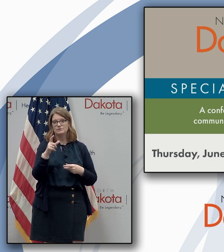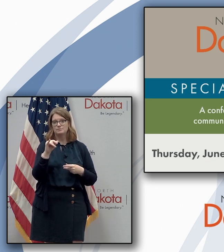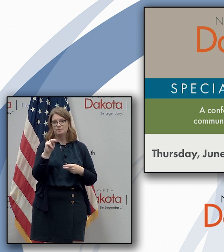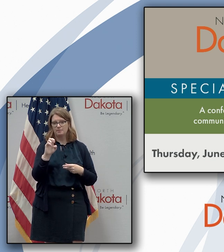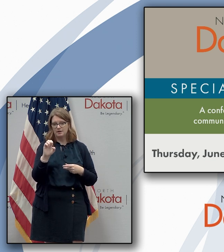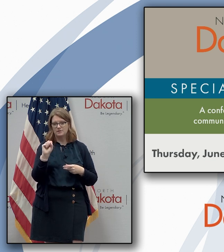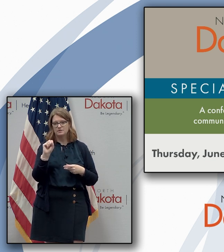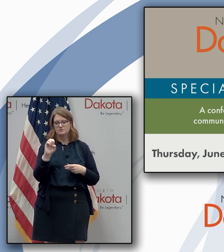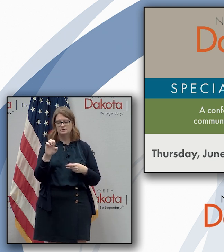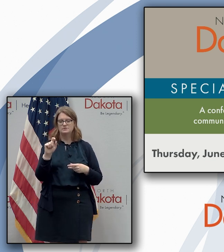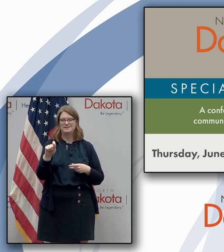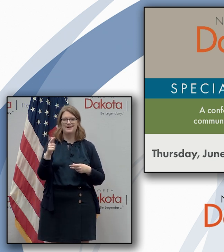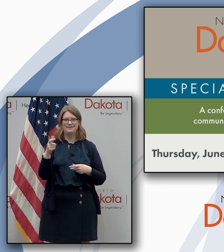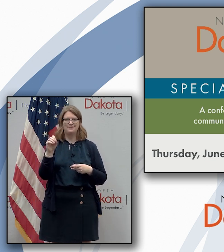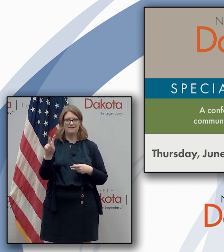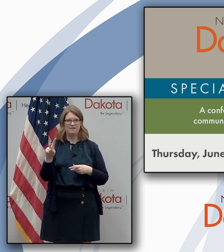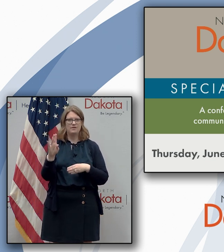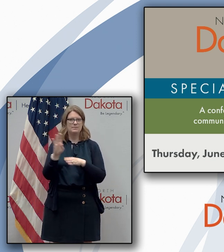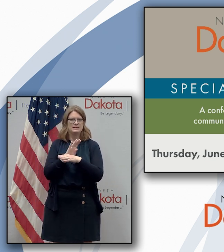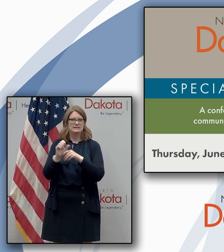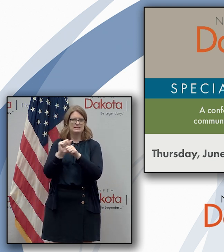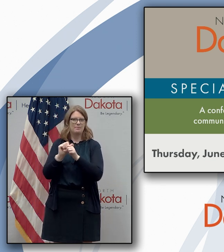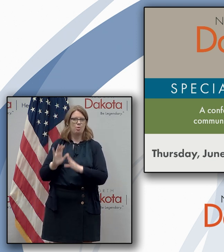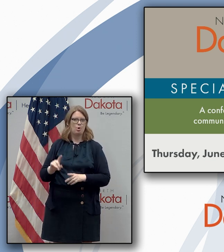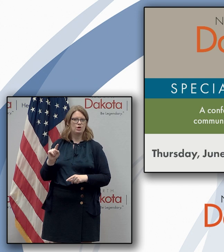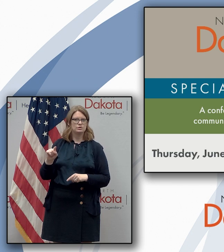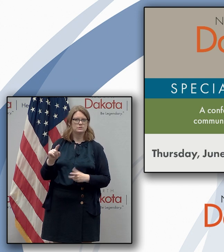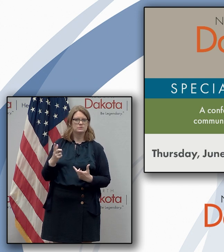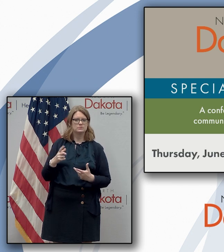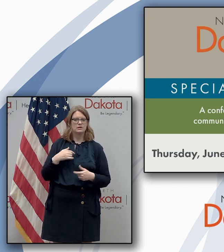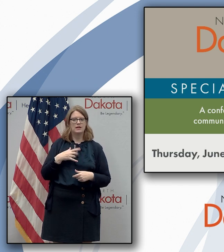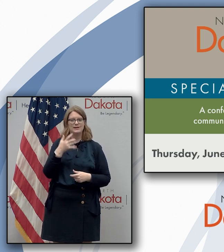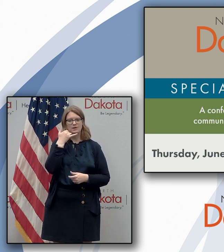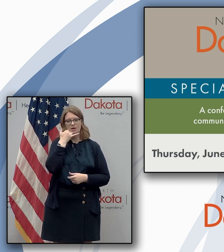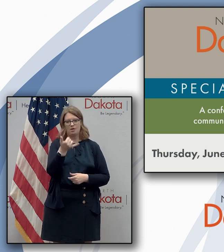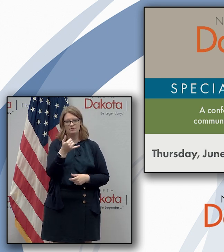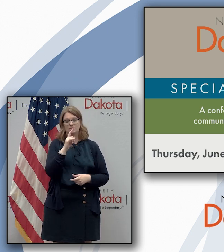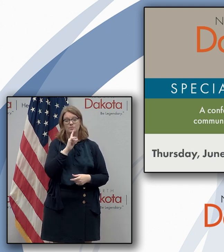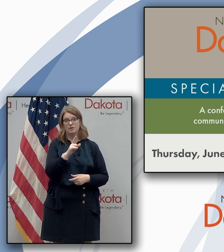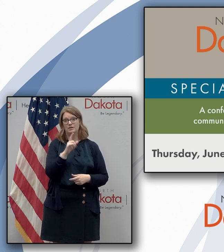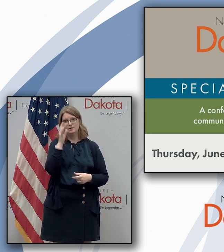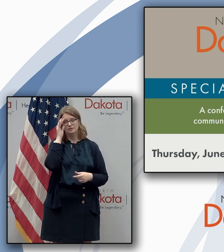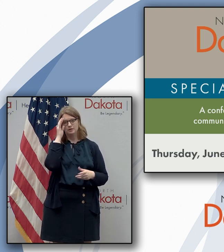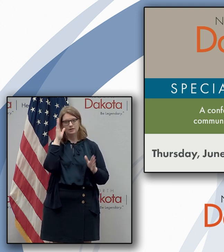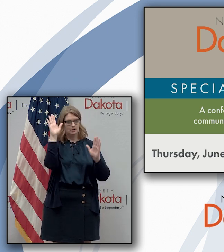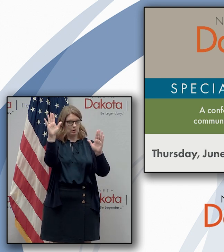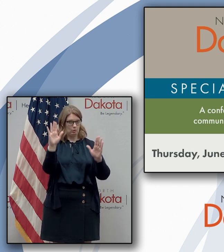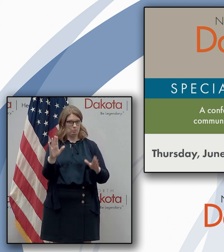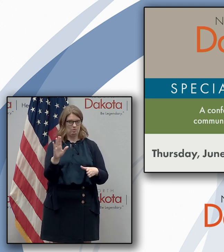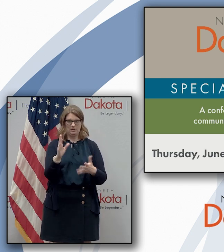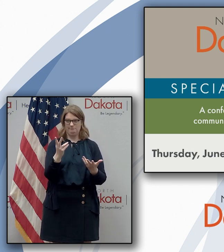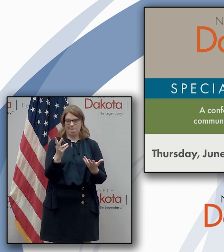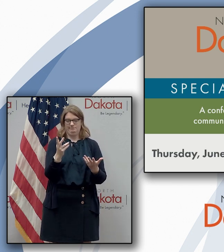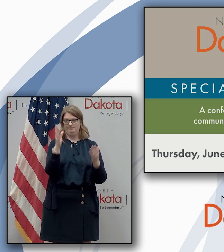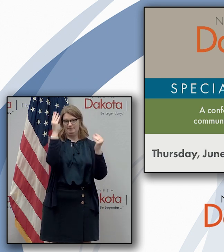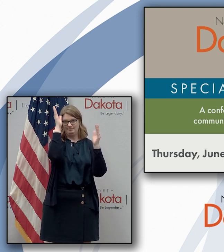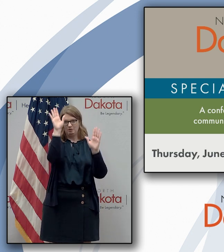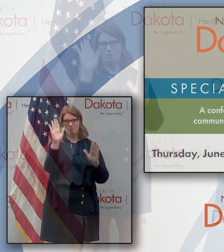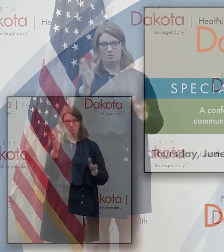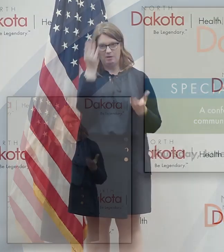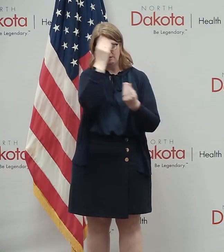ndresponse.gov under the Business and Employers section. But tune in to that. Great news for all businesses in North